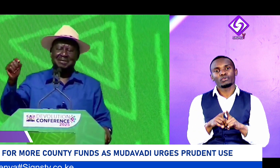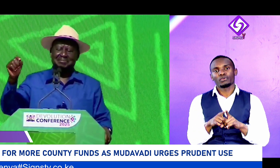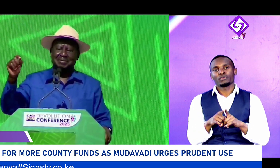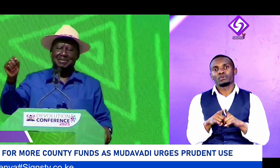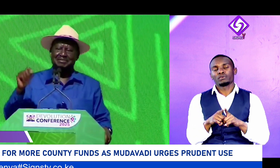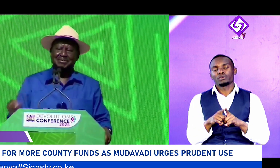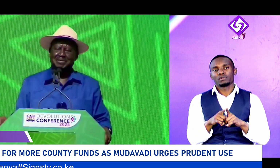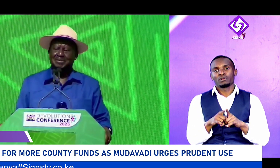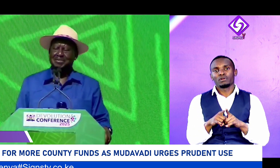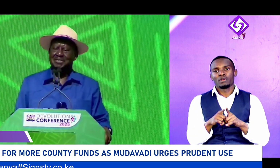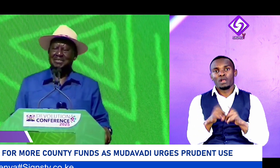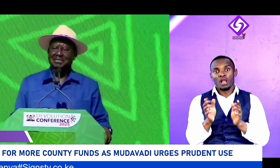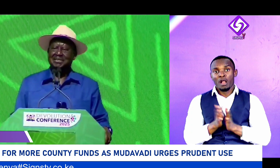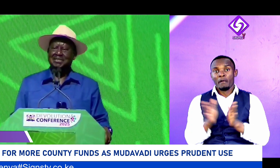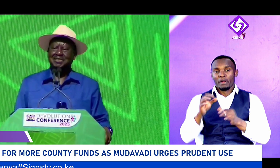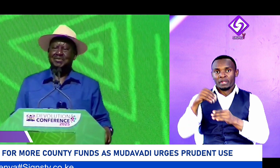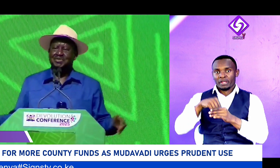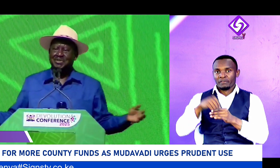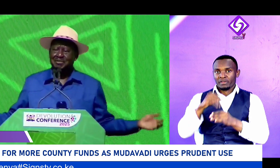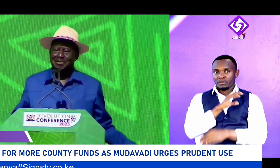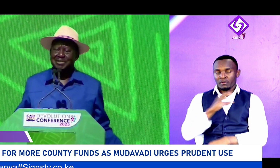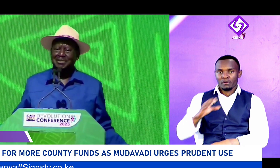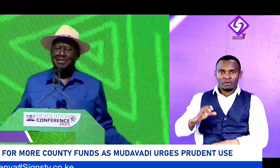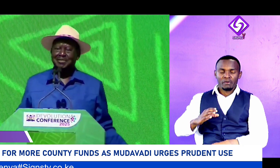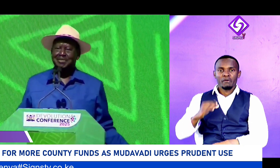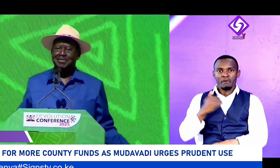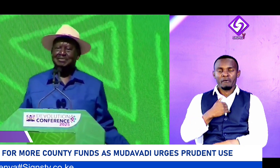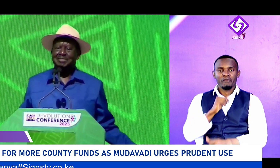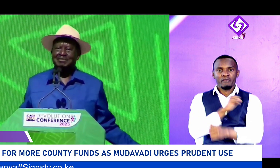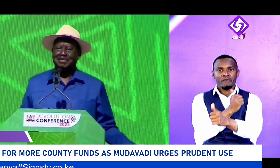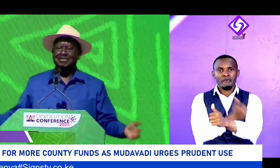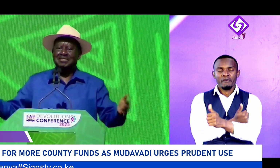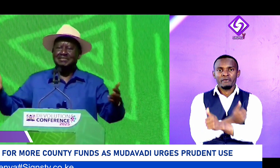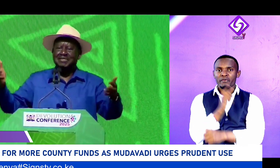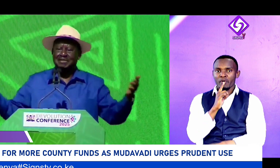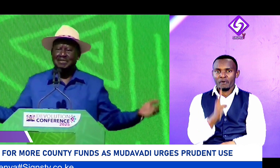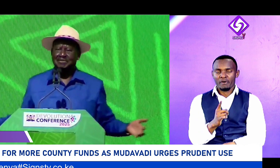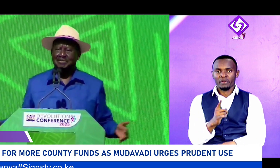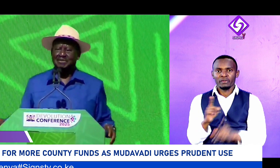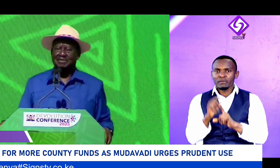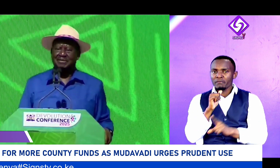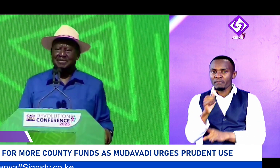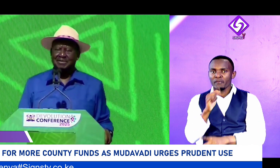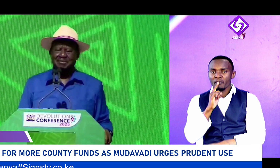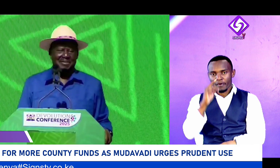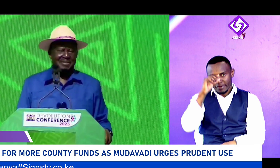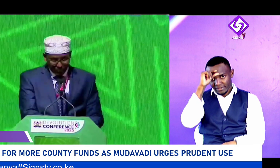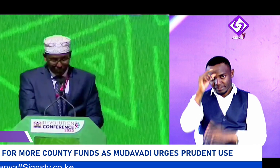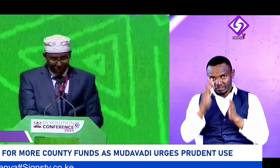the public investment committees should summon not even governors, the chief executives of the county government.